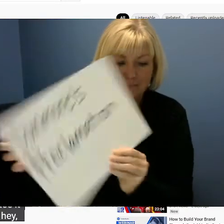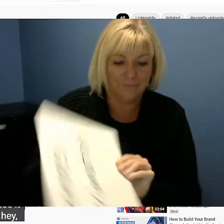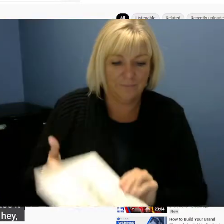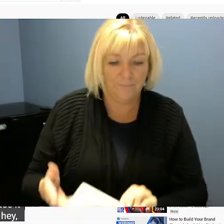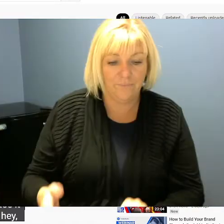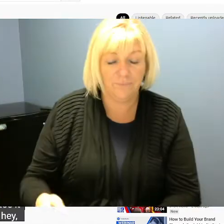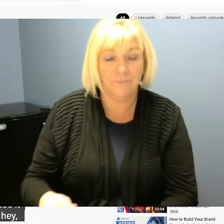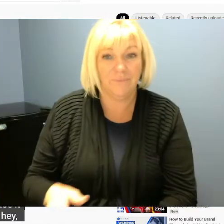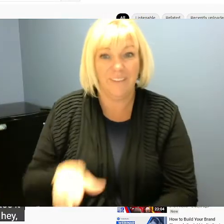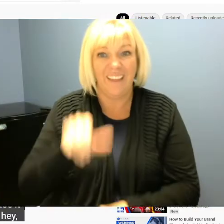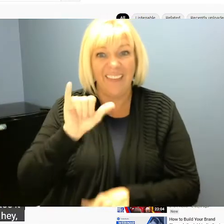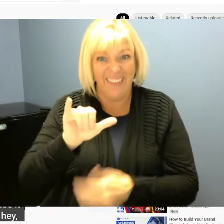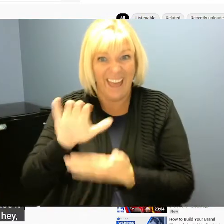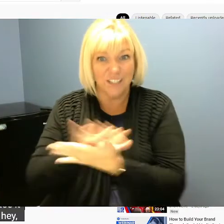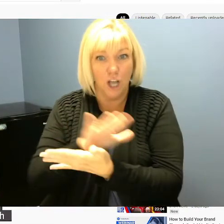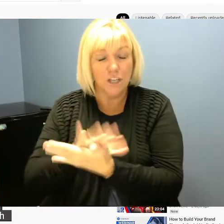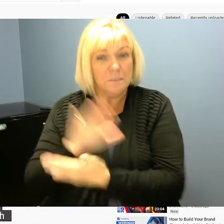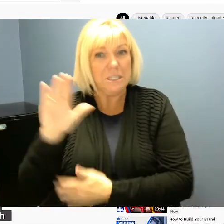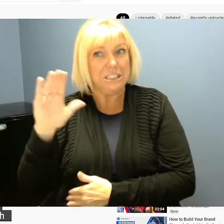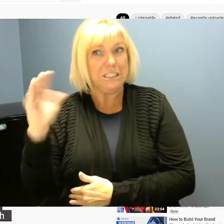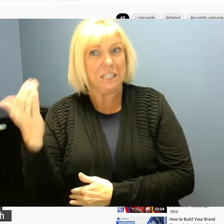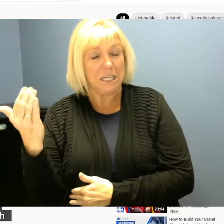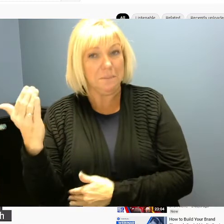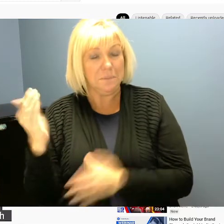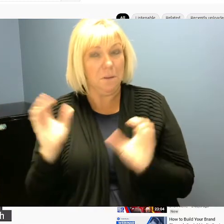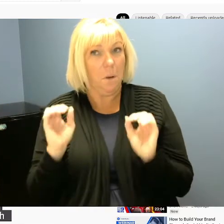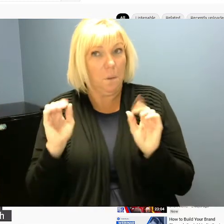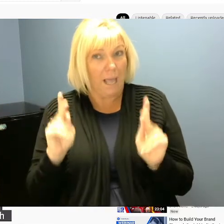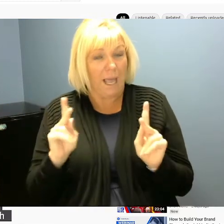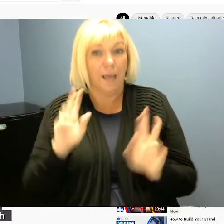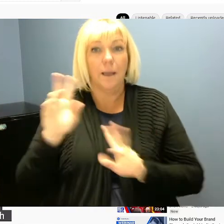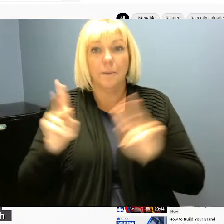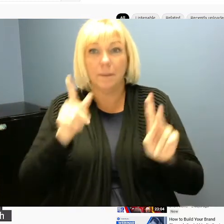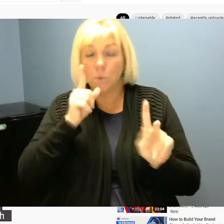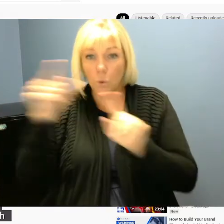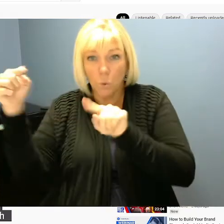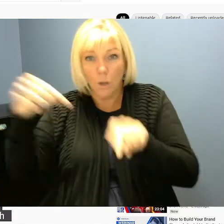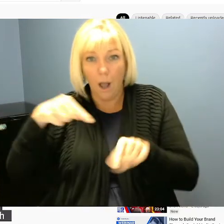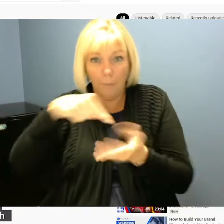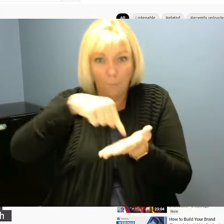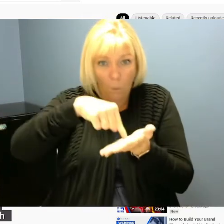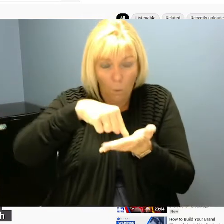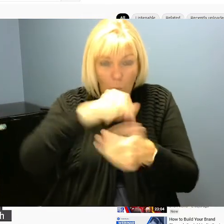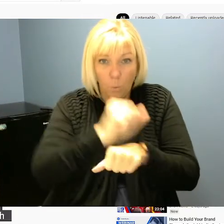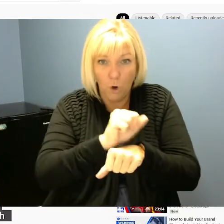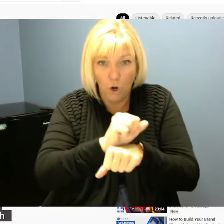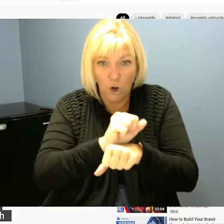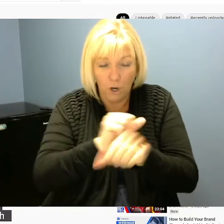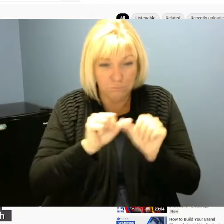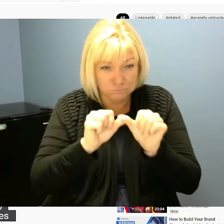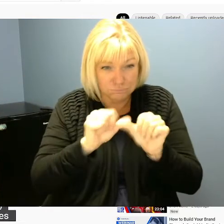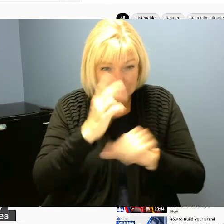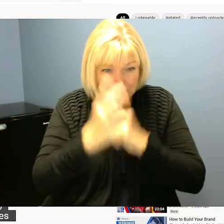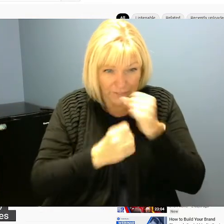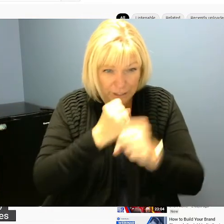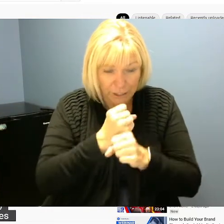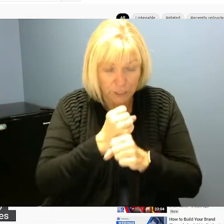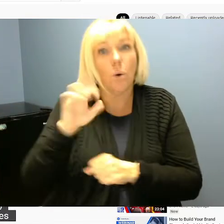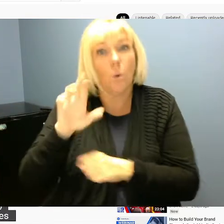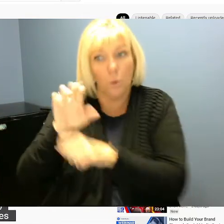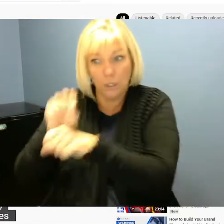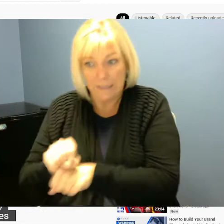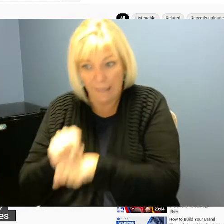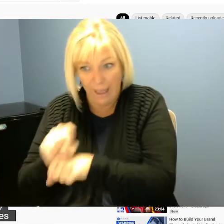Dunmore's proclamation is saying, hey, if you're an indentured servant, if you're an enslaved person, and you join the British, you'll get your